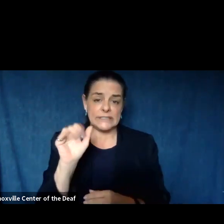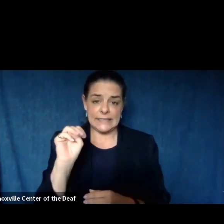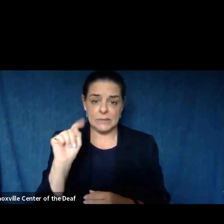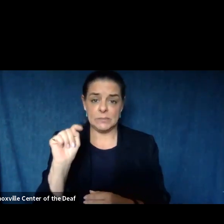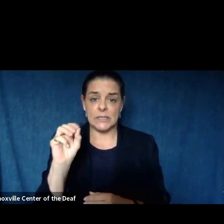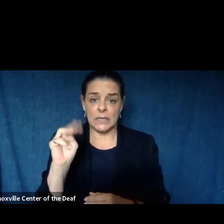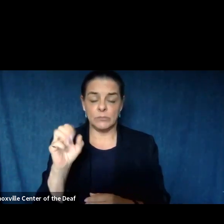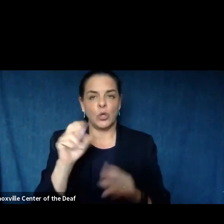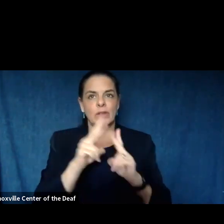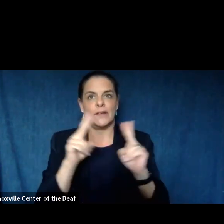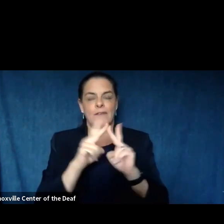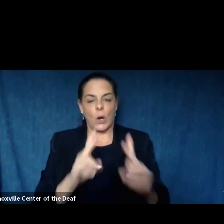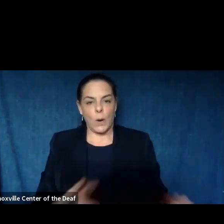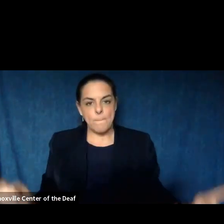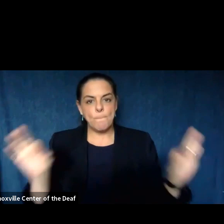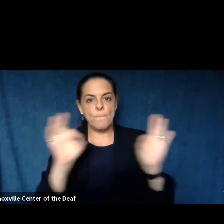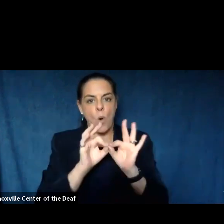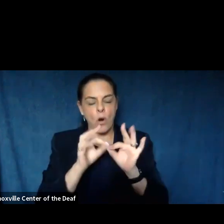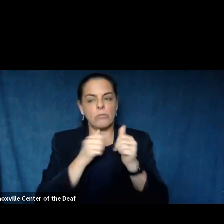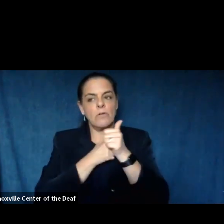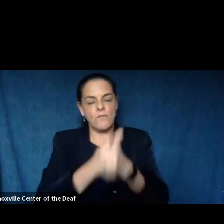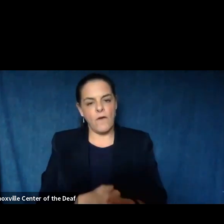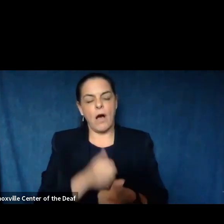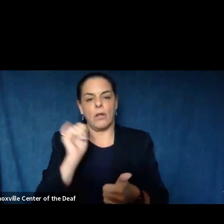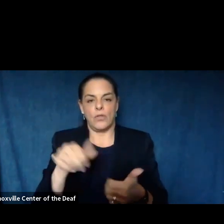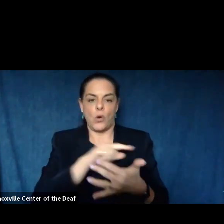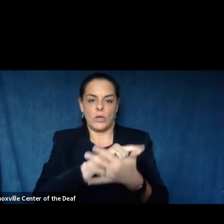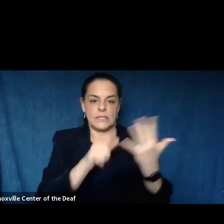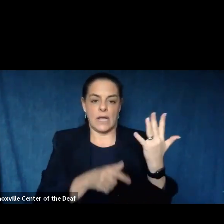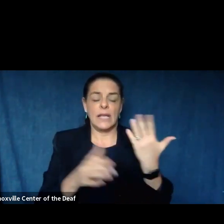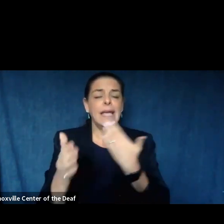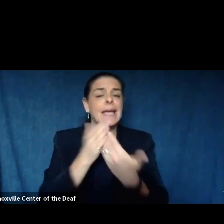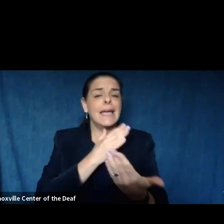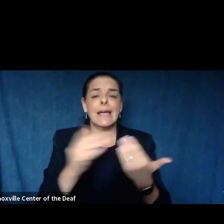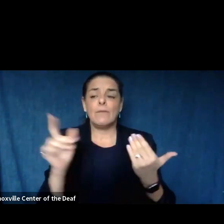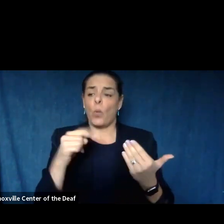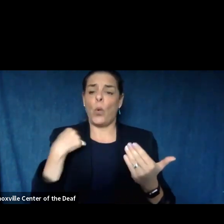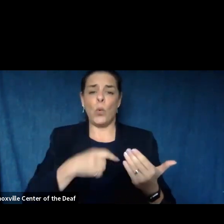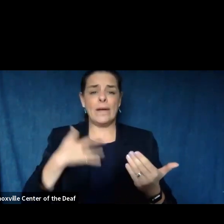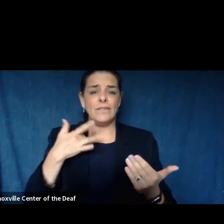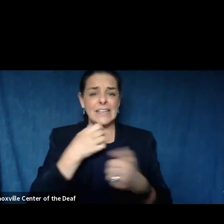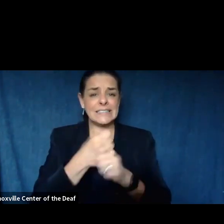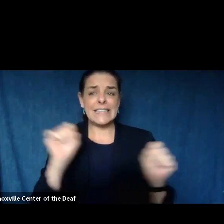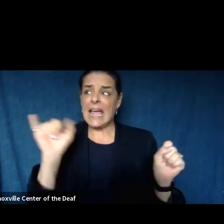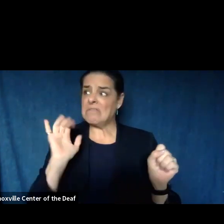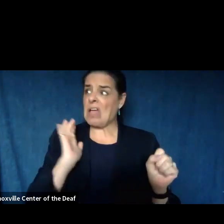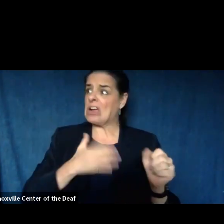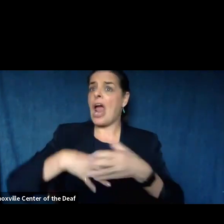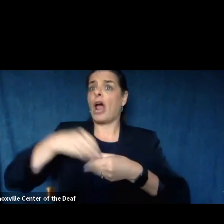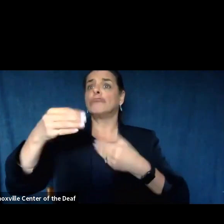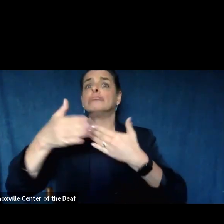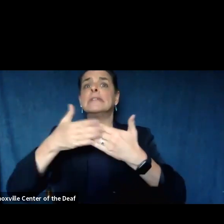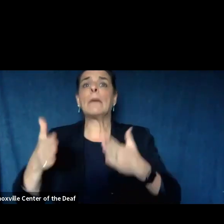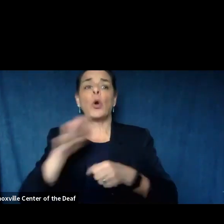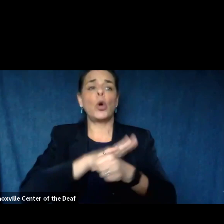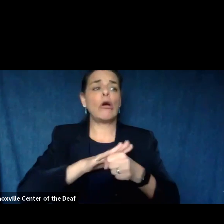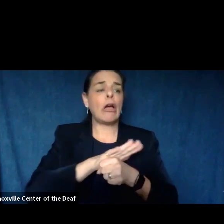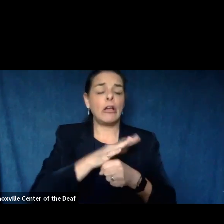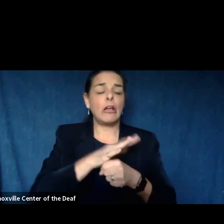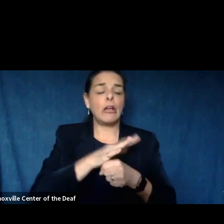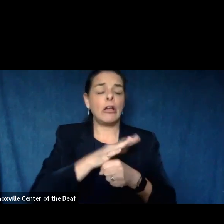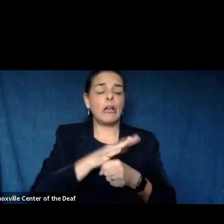really important that we're consistent about following those guidelines, even in the places where we feel safe, like our neighborhood, and we wouldn't think our neighbor would